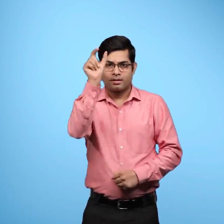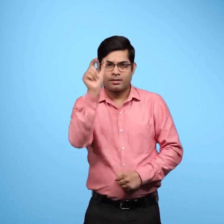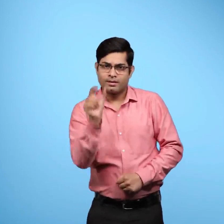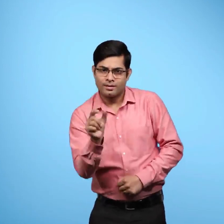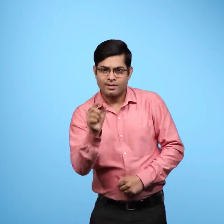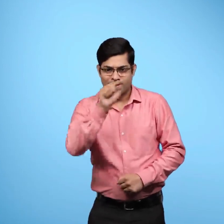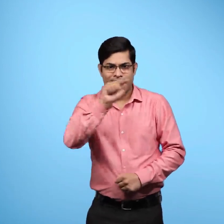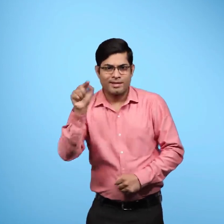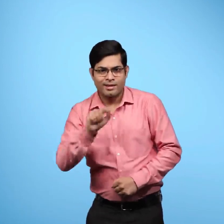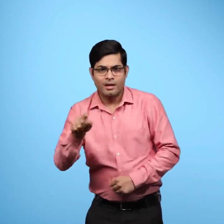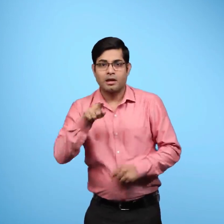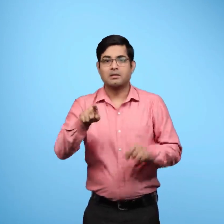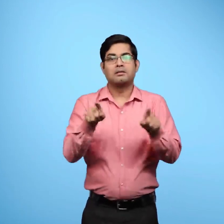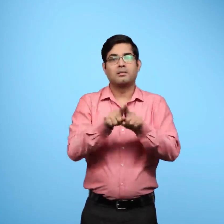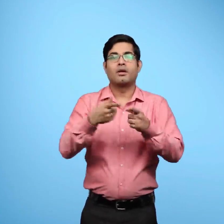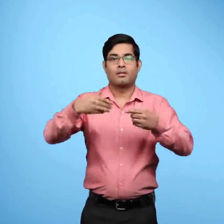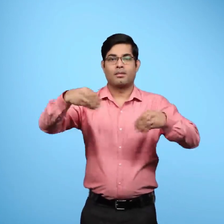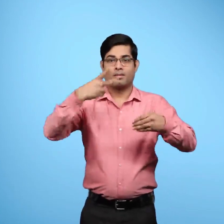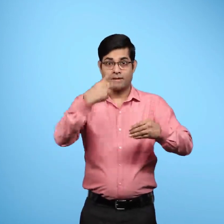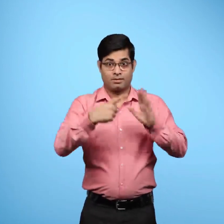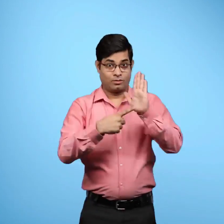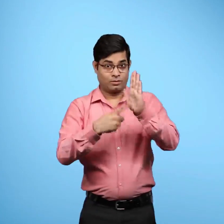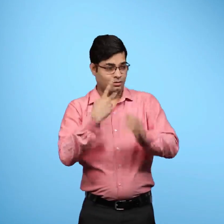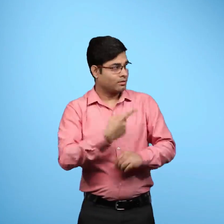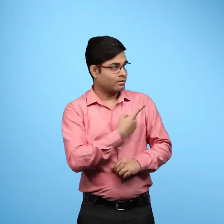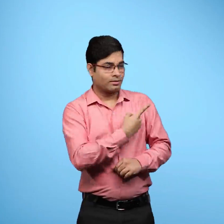These lines are also shown in the notebook pages.